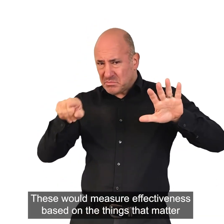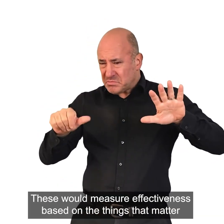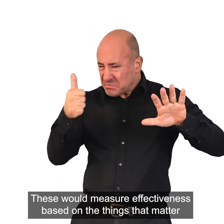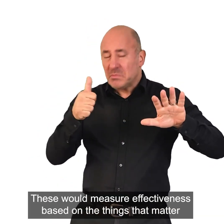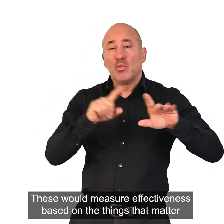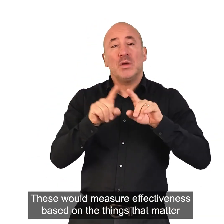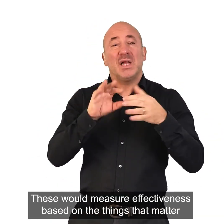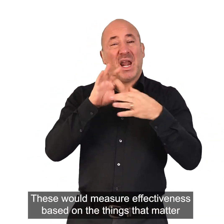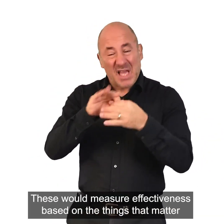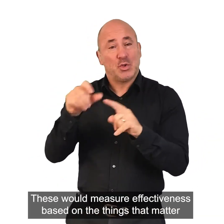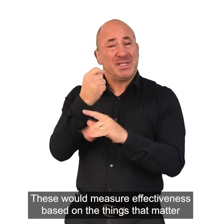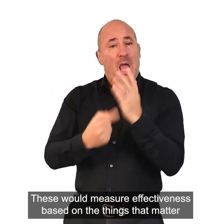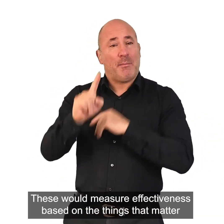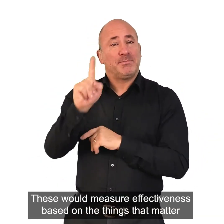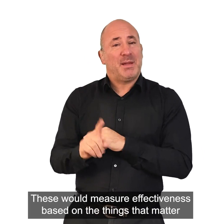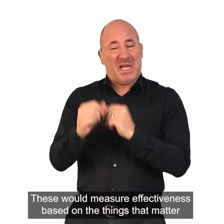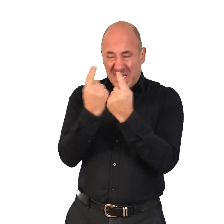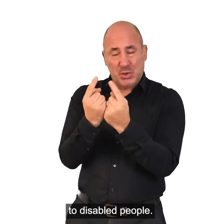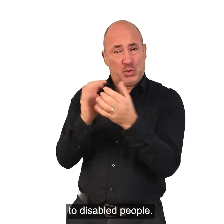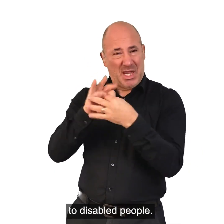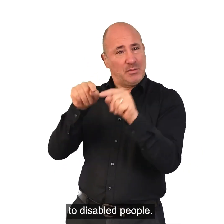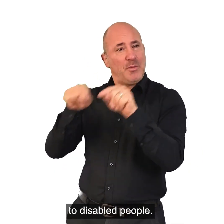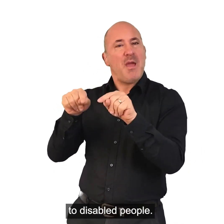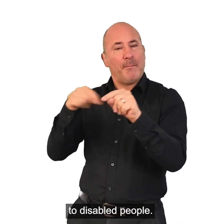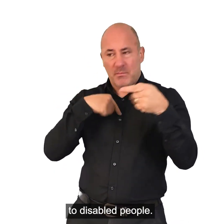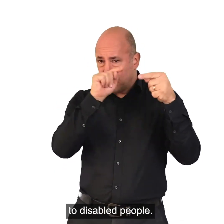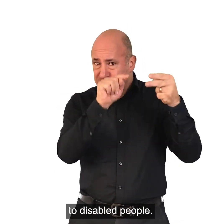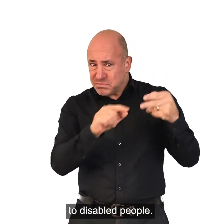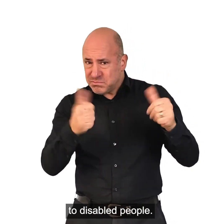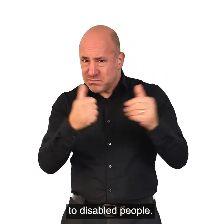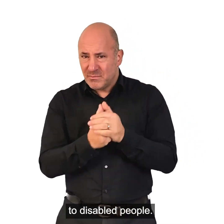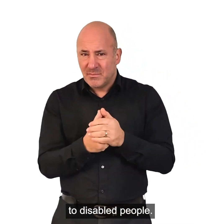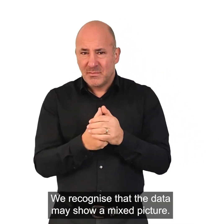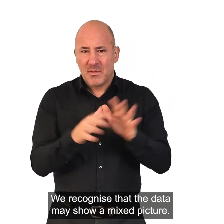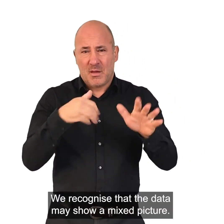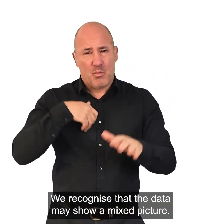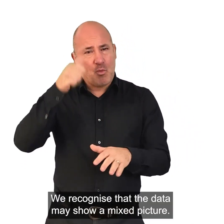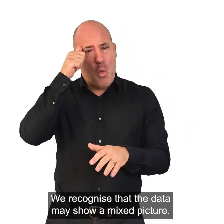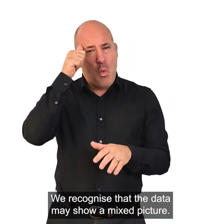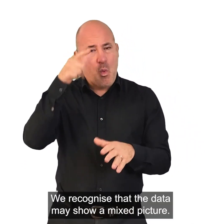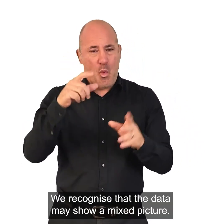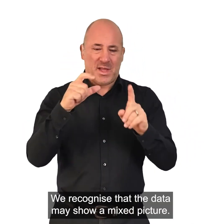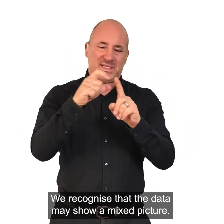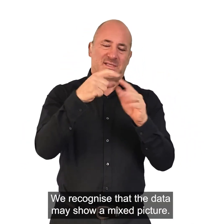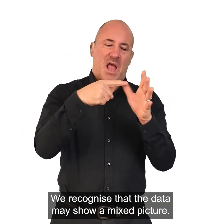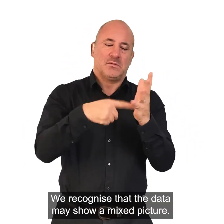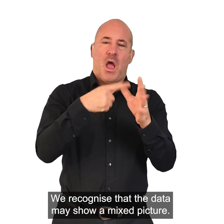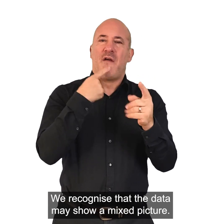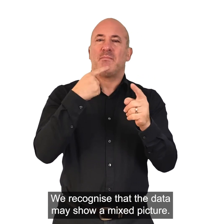These would measure effectiveness based on the things that matter to disabled people. We recognise that the data may show a